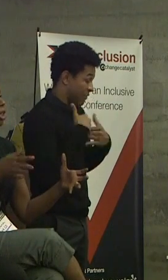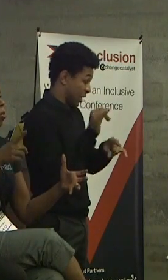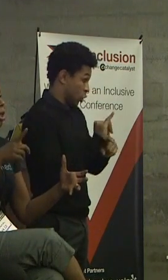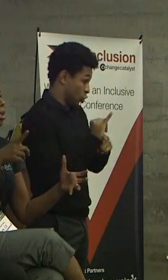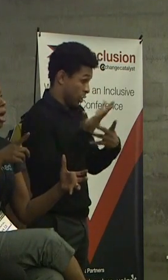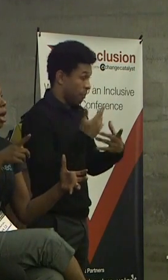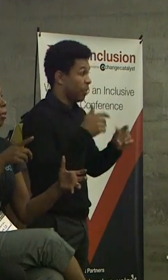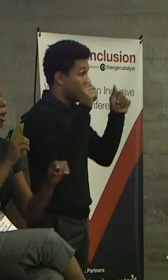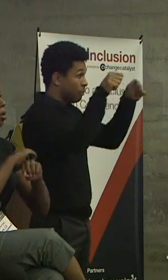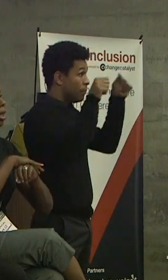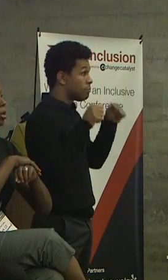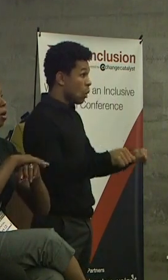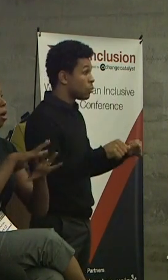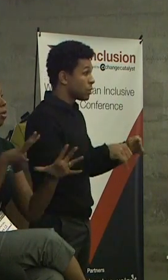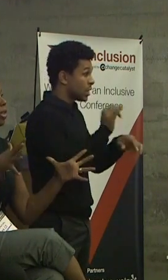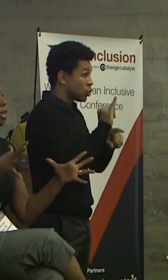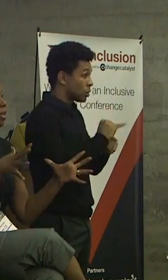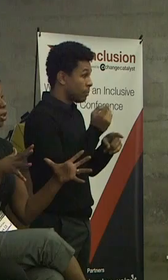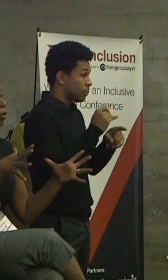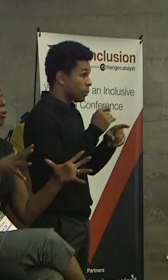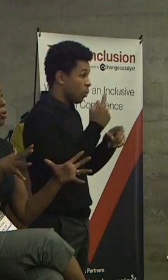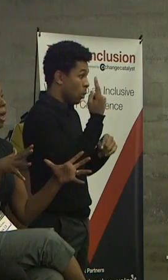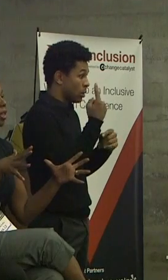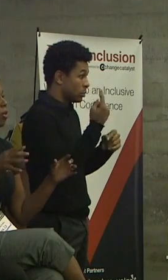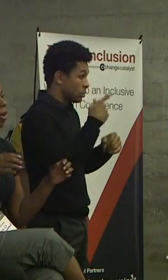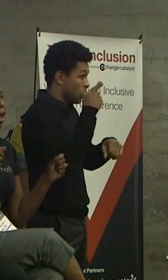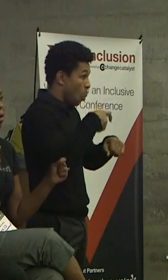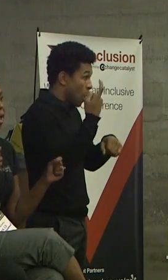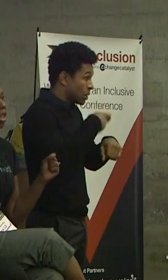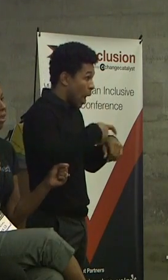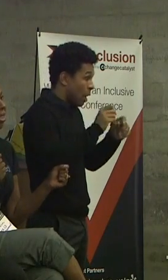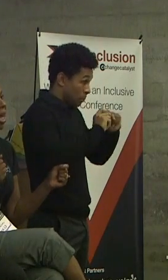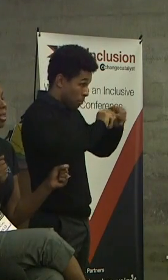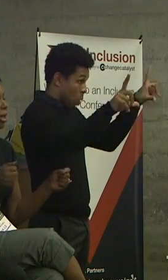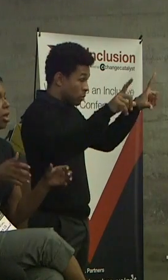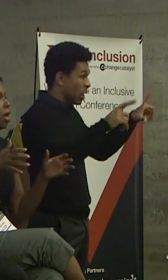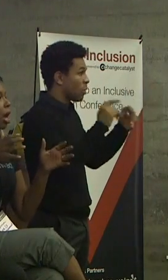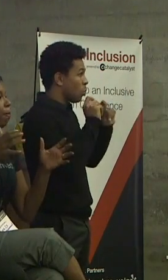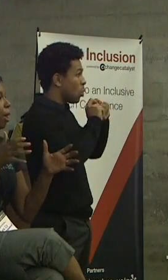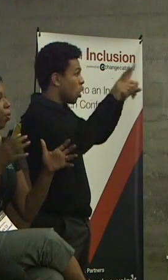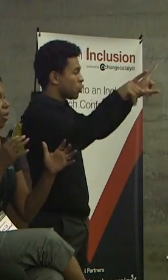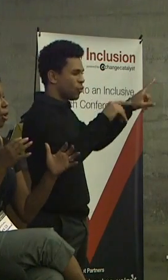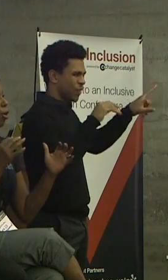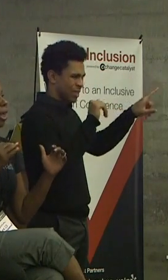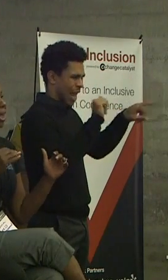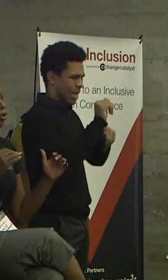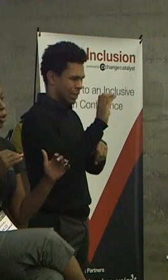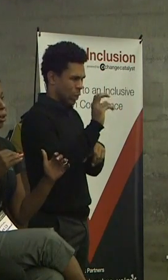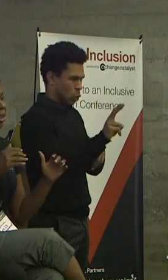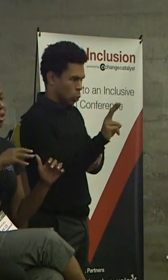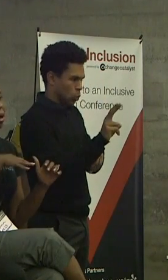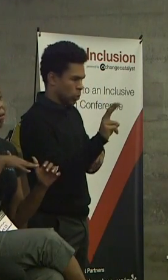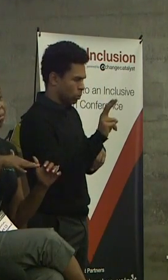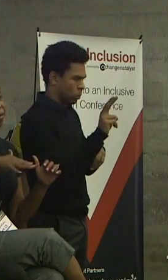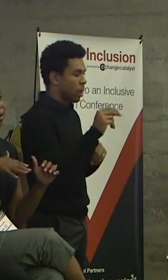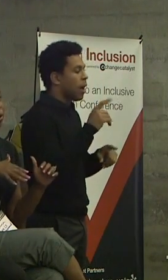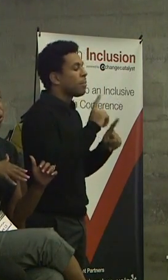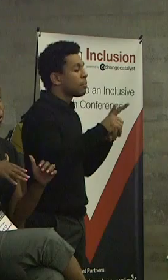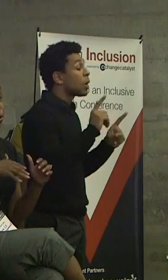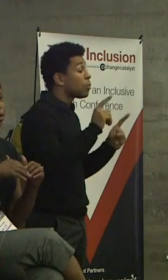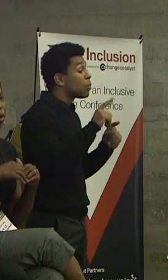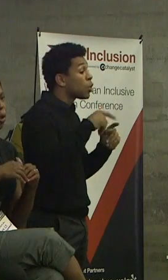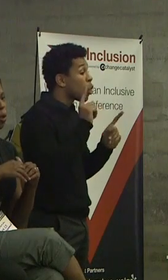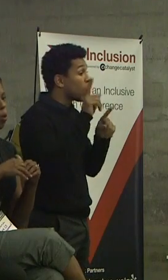an internship one time, it goes out to all of these HBCUs, right? So they're like, okay, that's fantastic. But when they're looking at students, they're all from